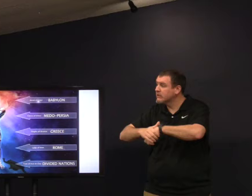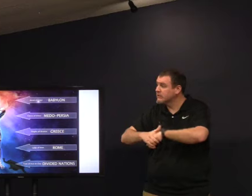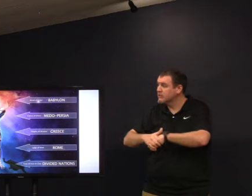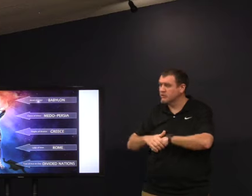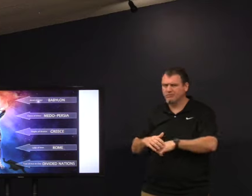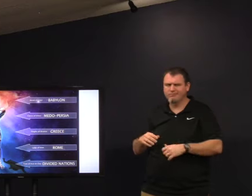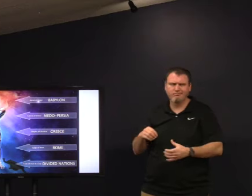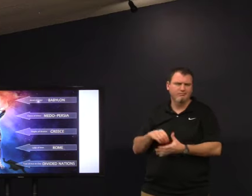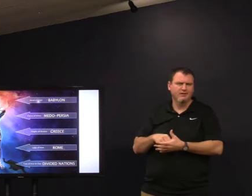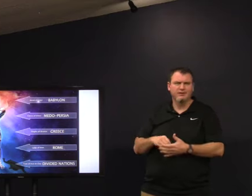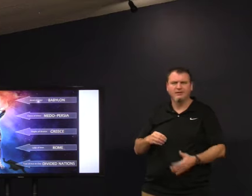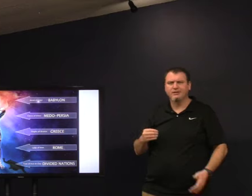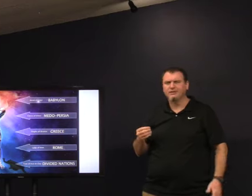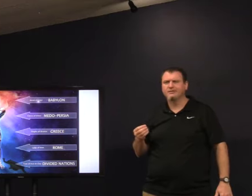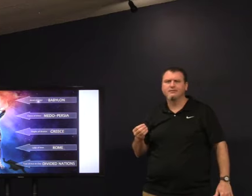control, but it's not communism.